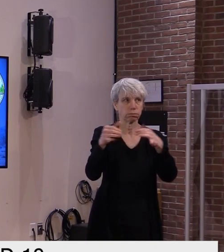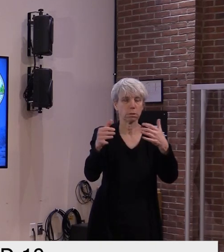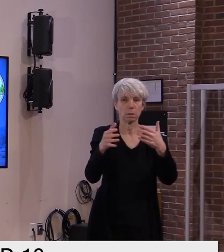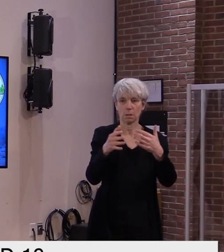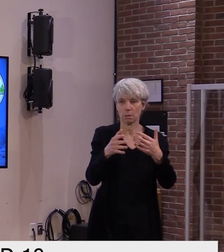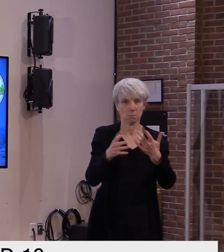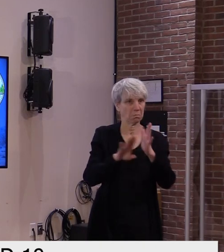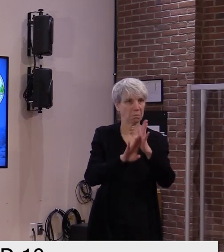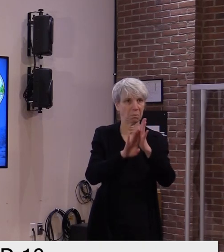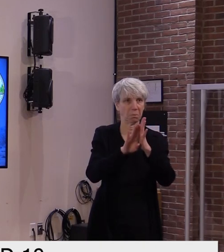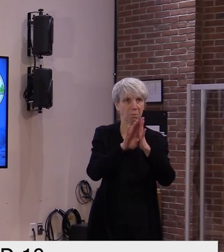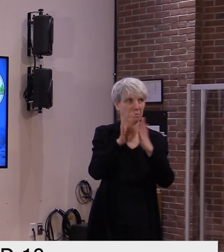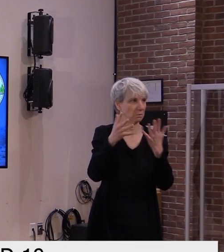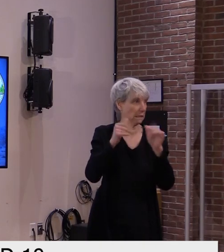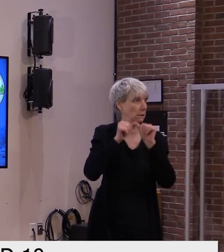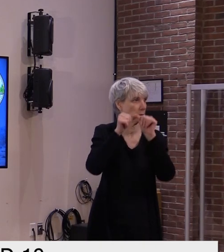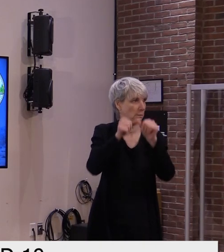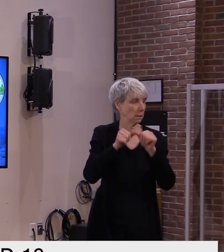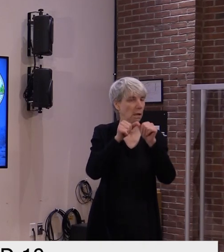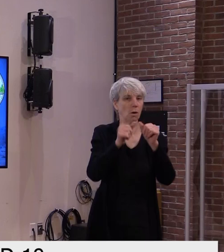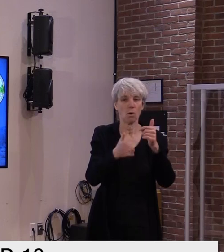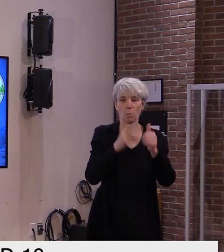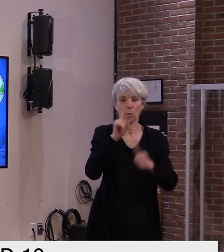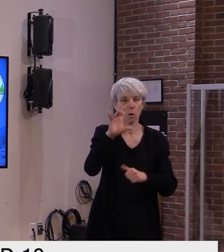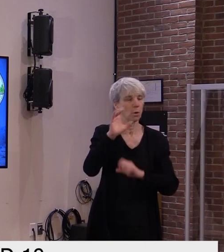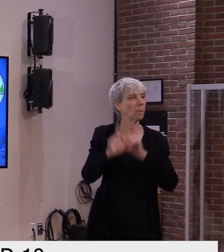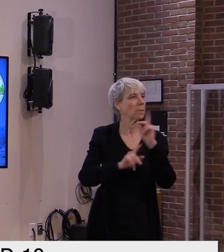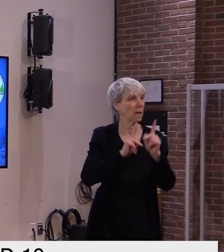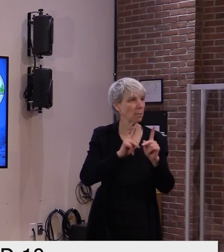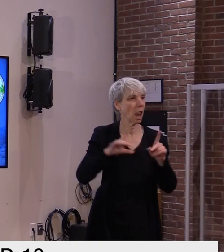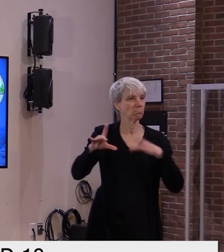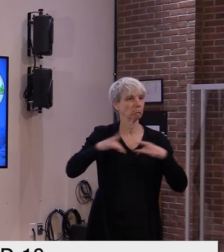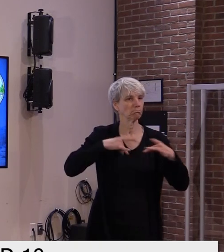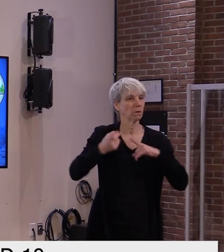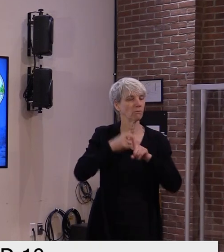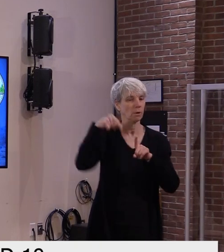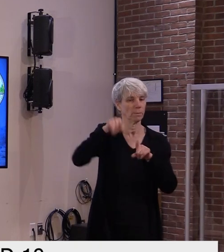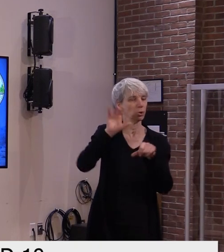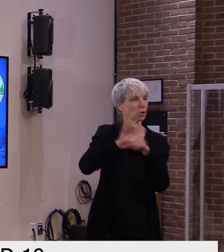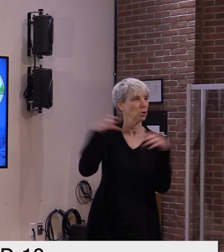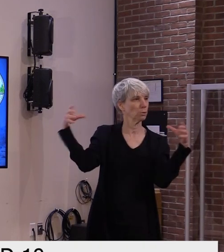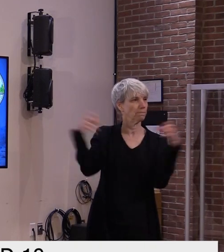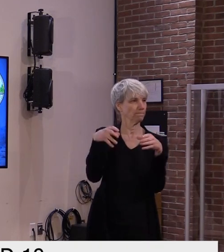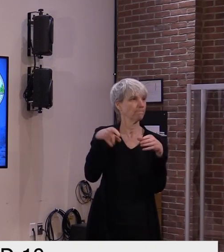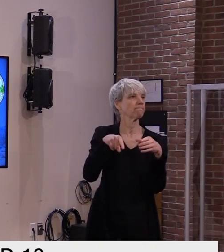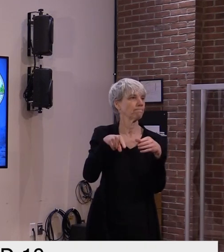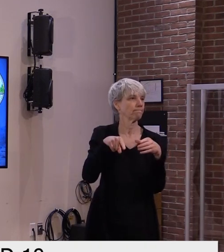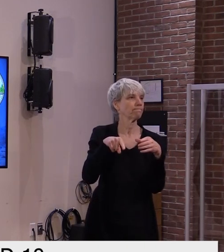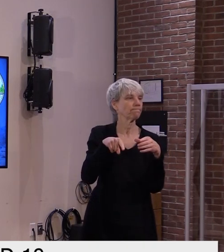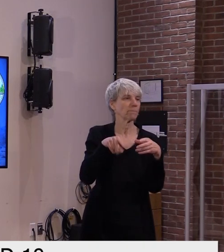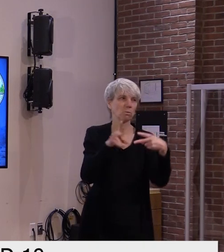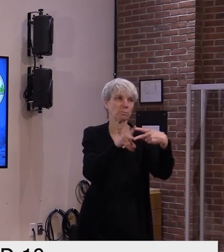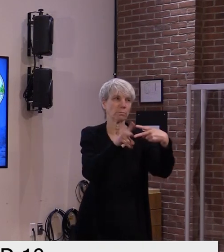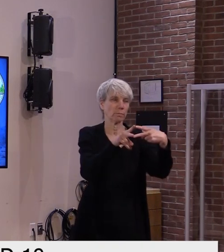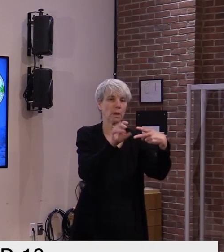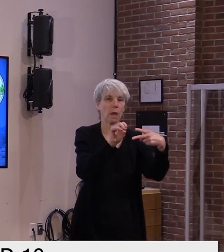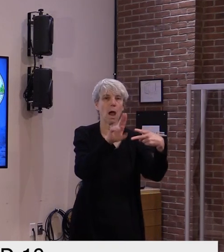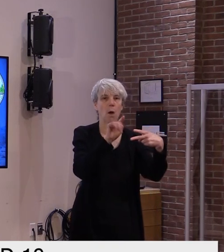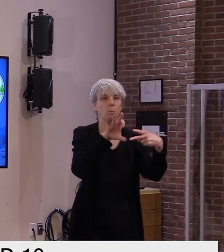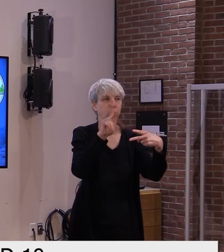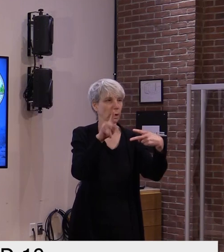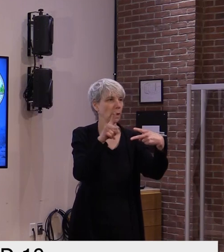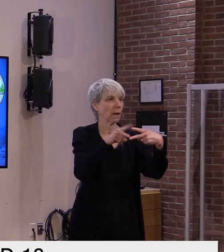now that are affected by that outbreak. So we have a few that we can actually